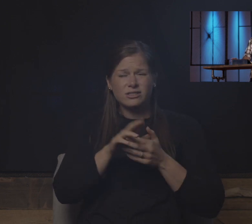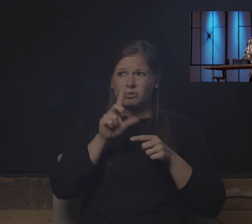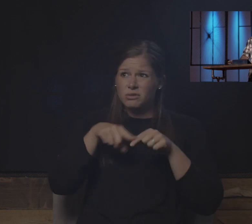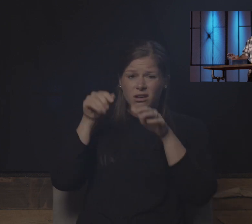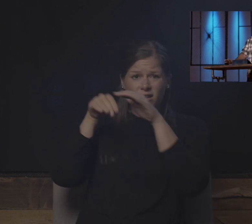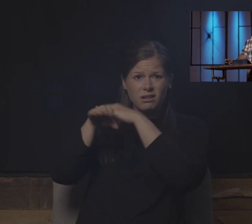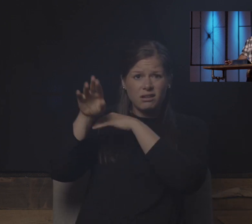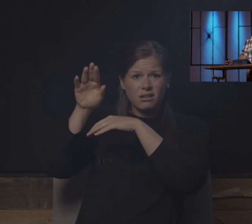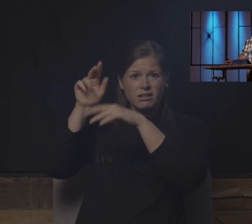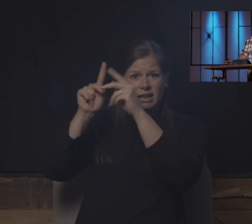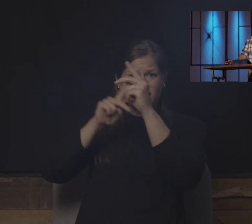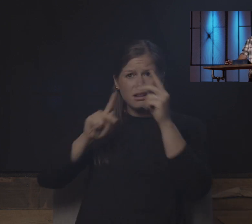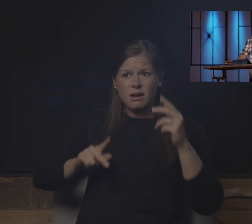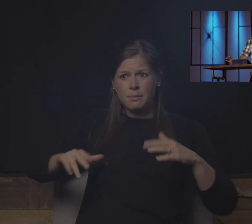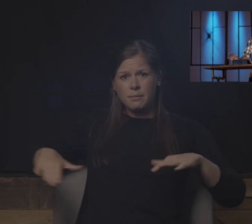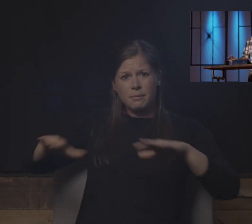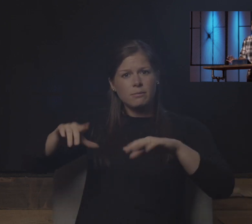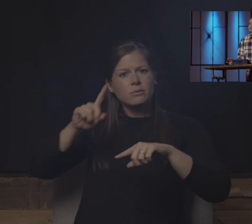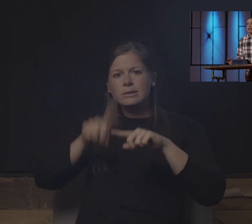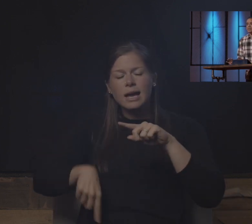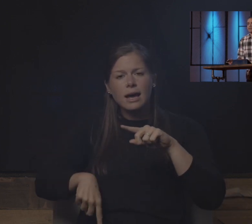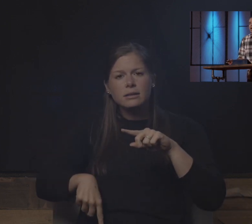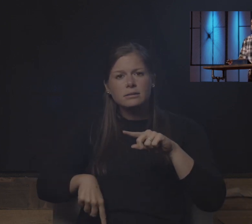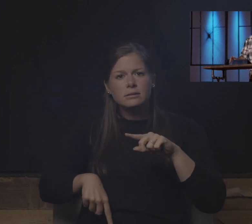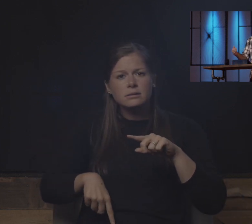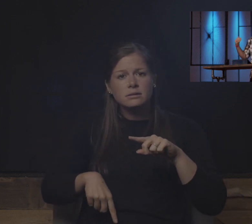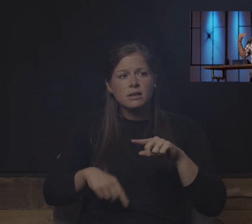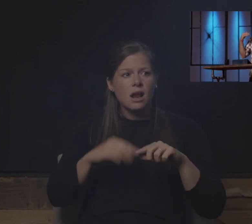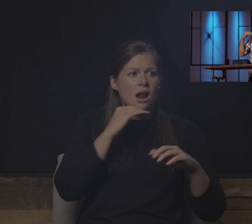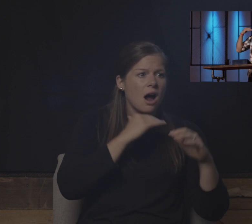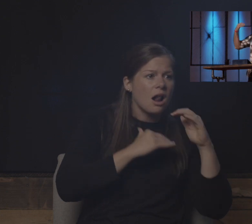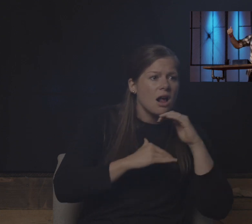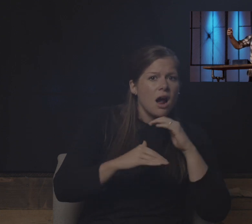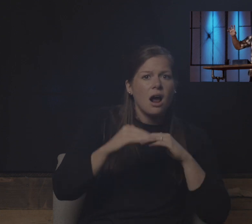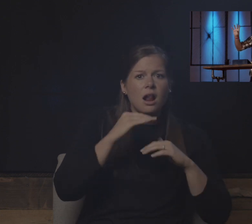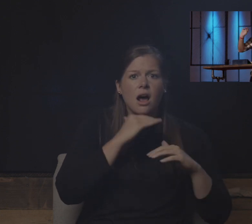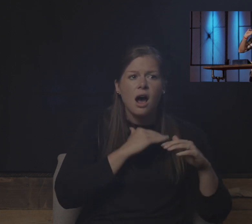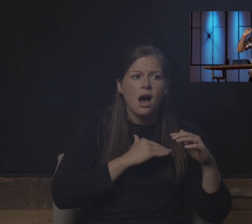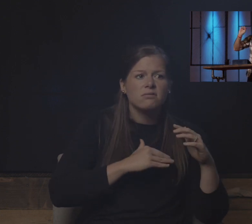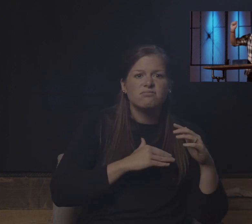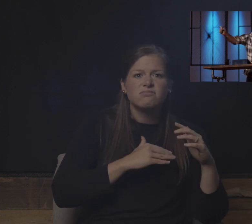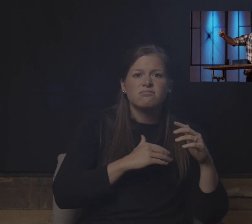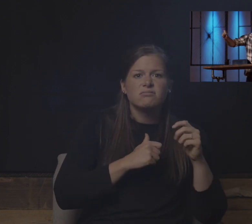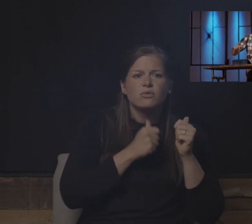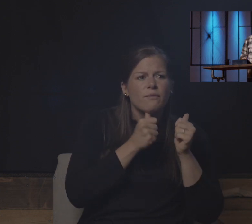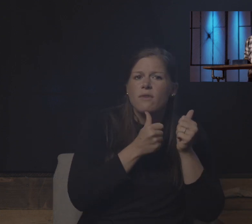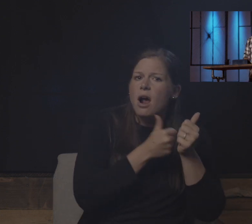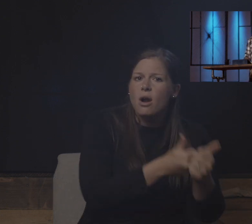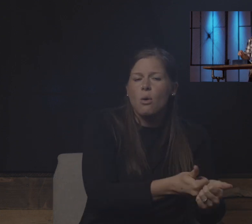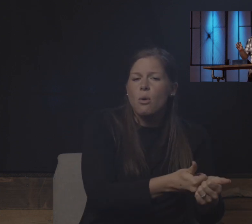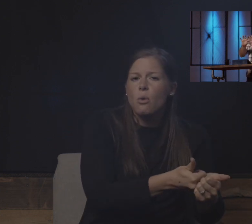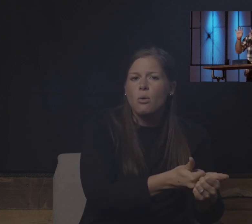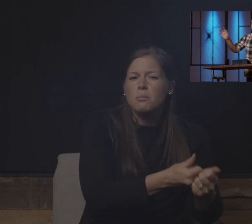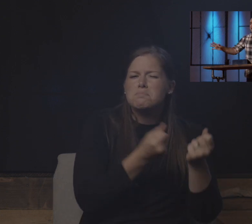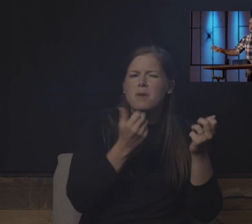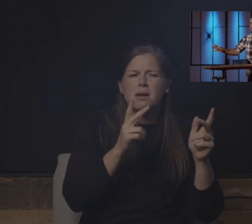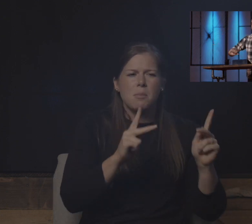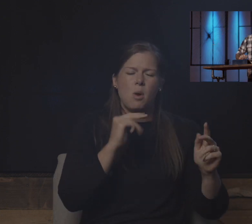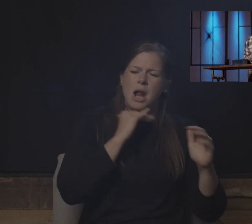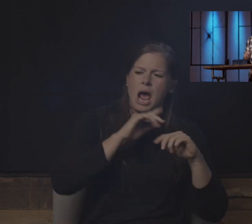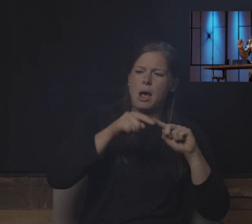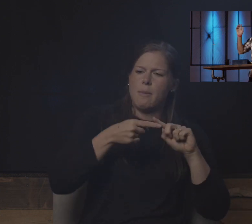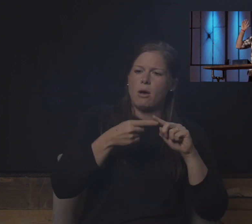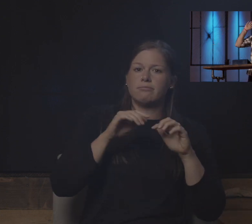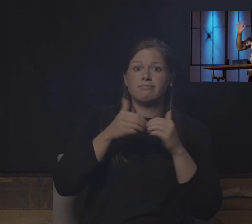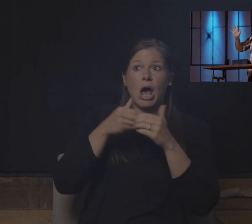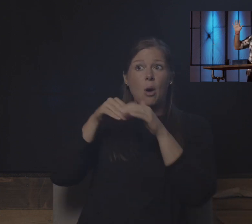Do not be deceived. There's a lot of deception out there about how to go to heaven. And there are many out there